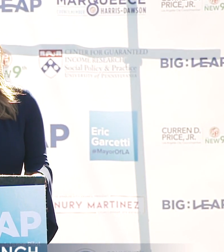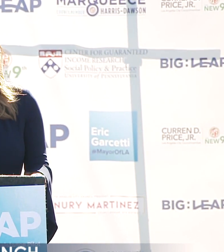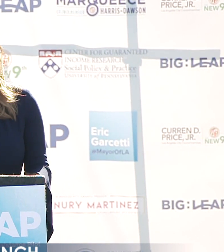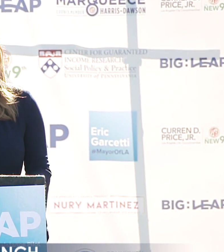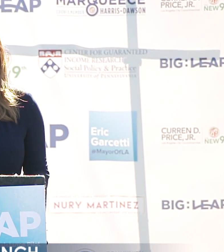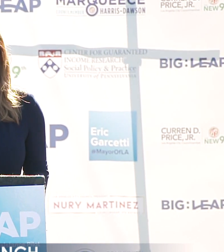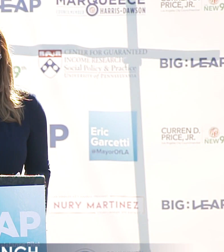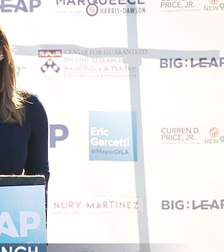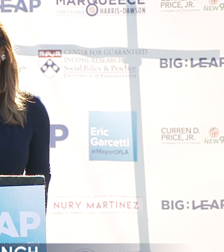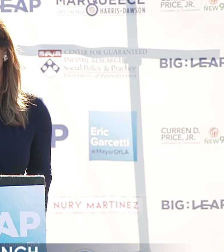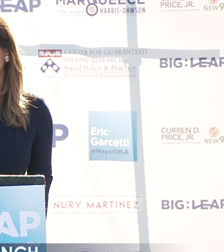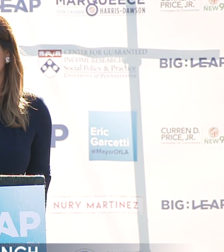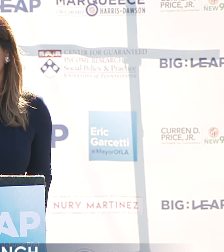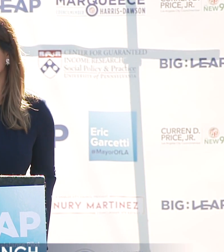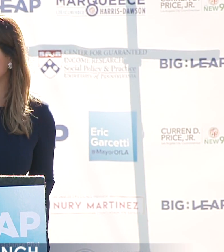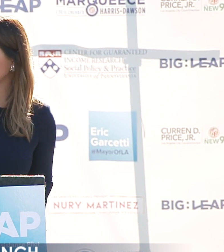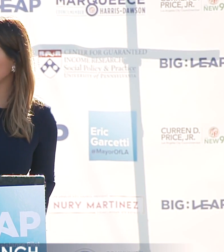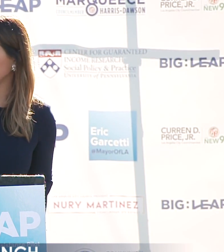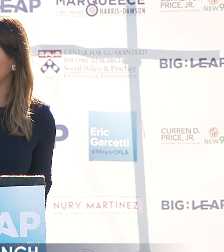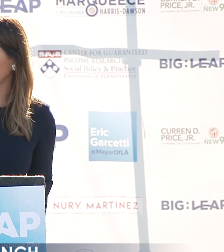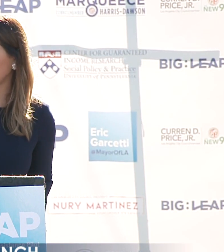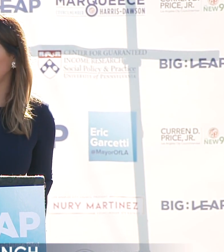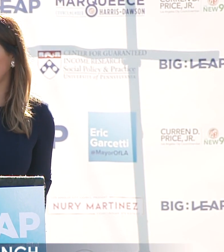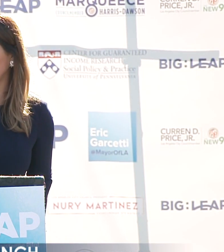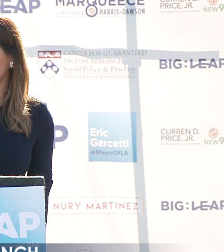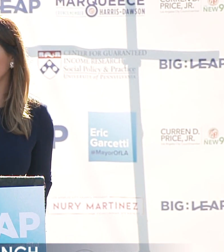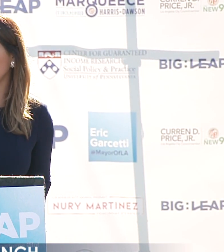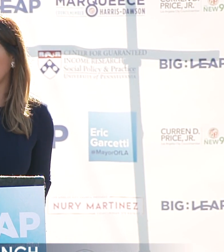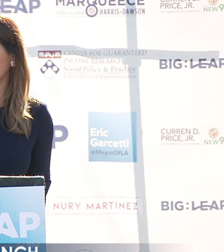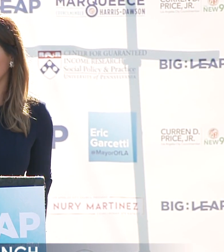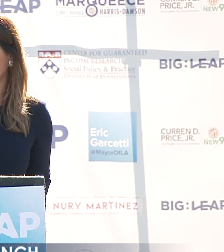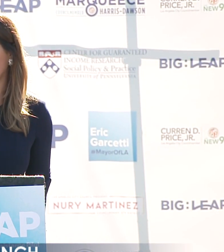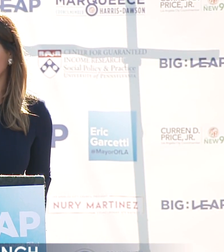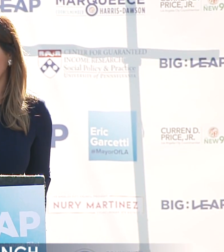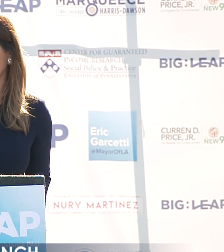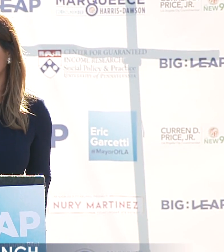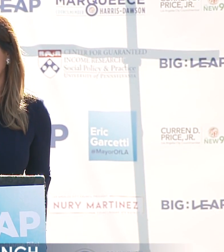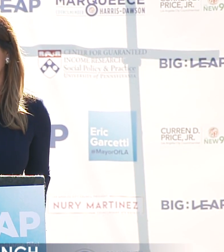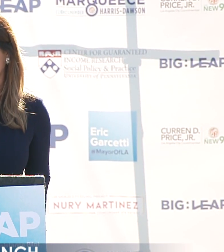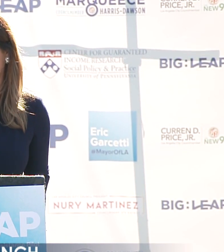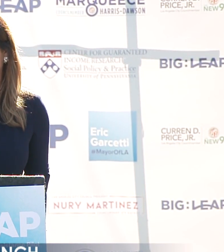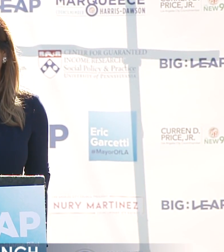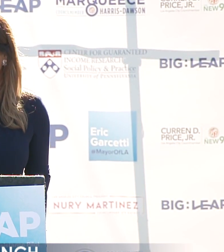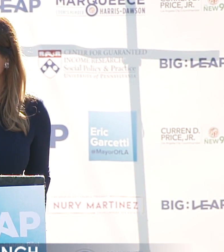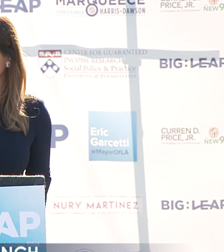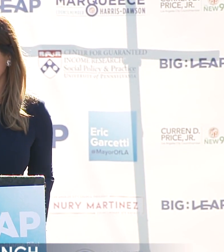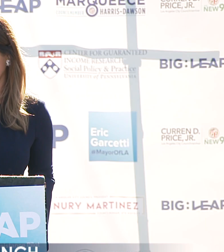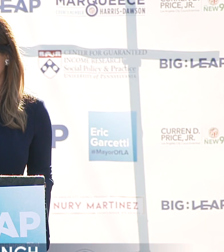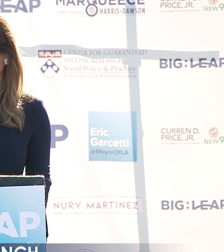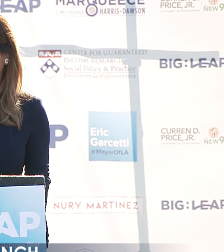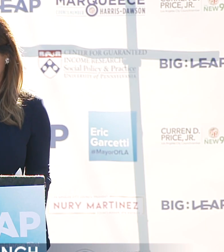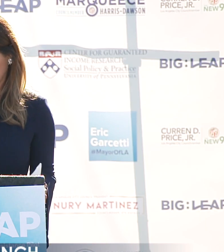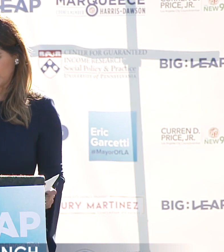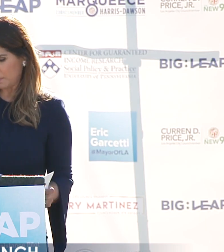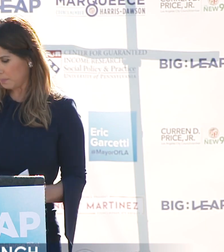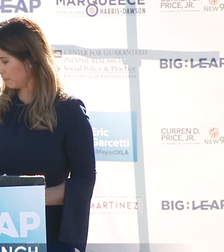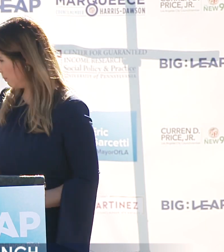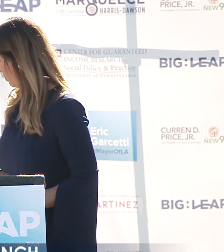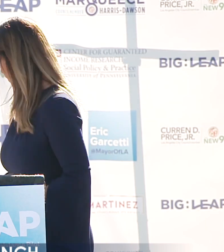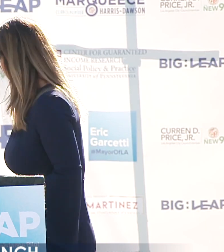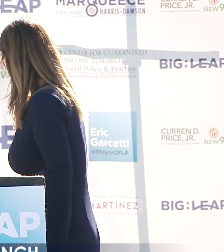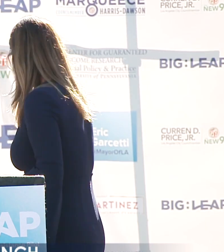de este programa y vamos a seguir trabajando juntos a seguir a implementar el programa. Muchas gracias.